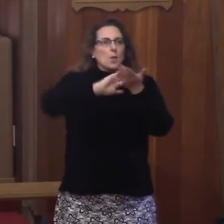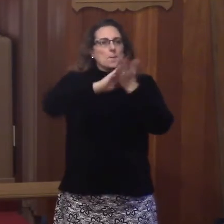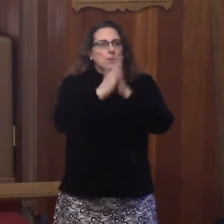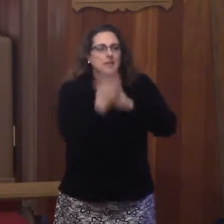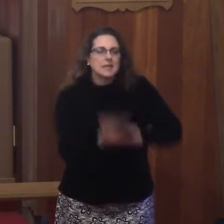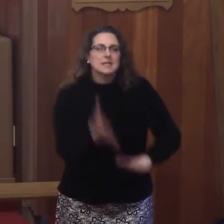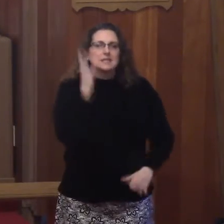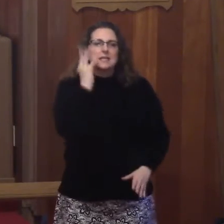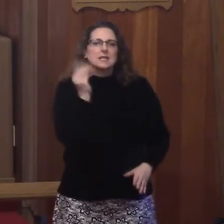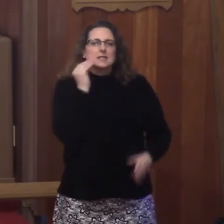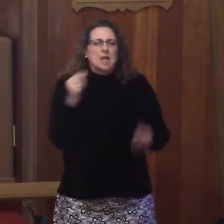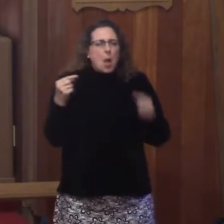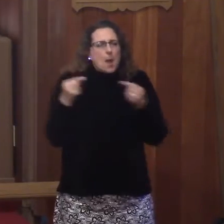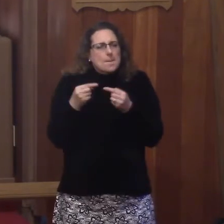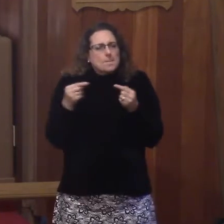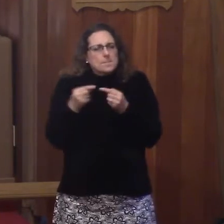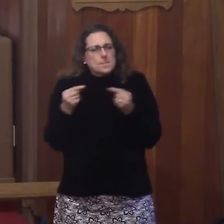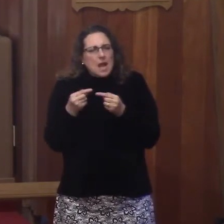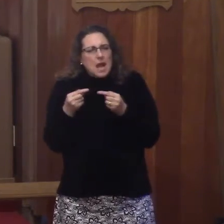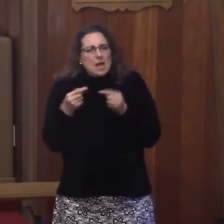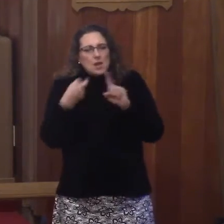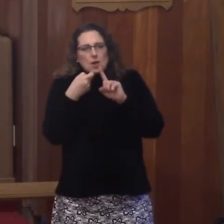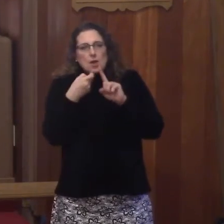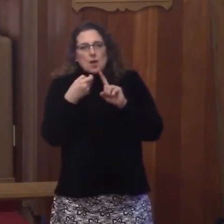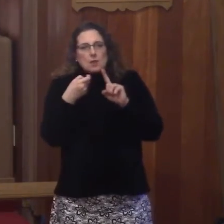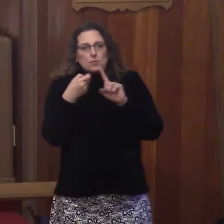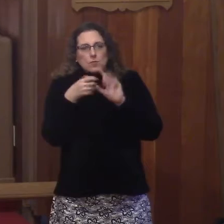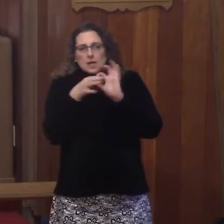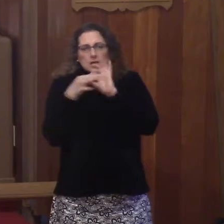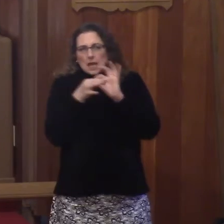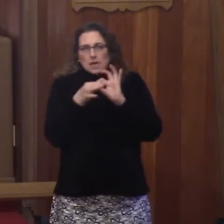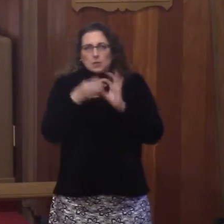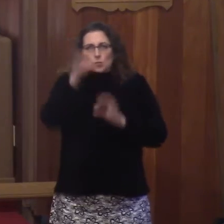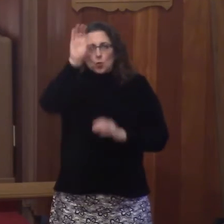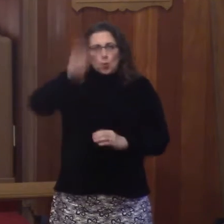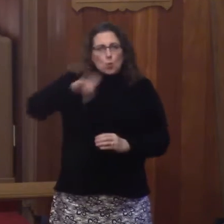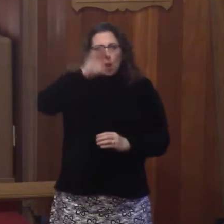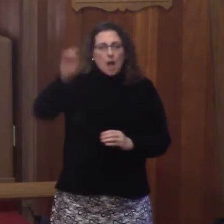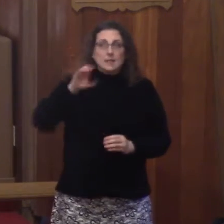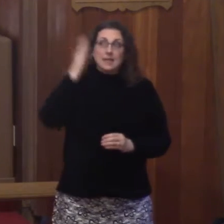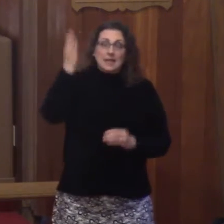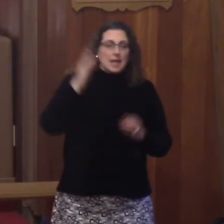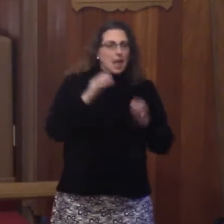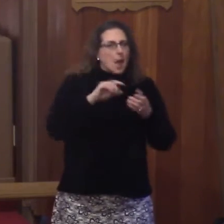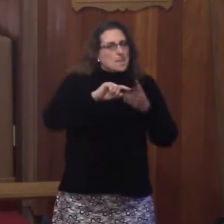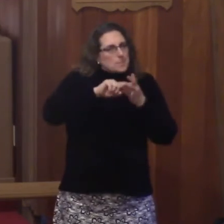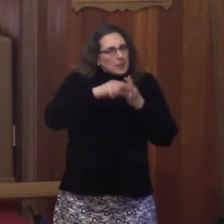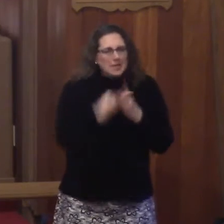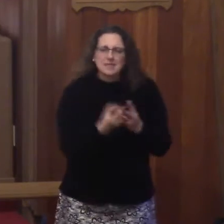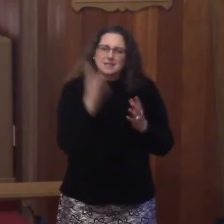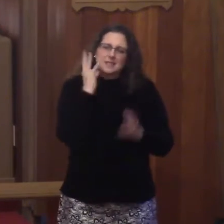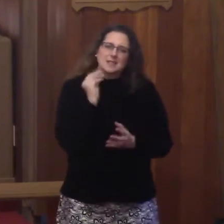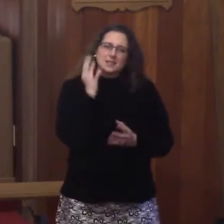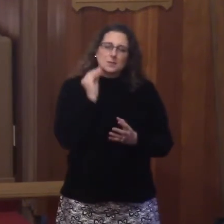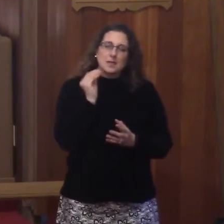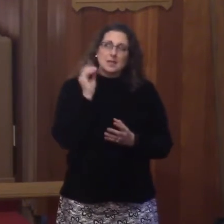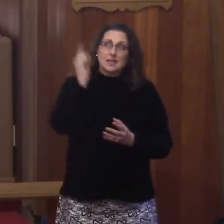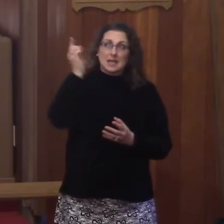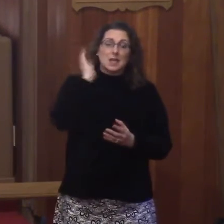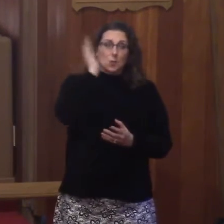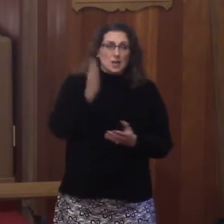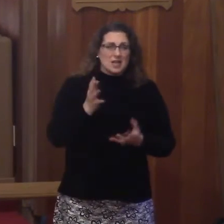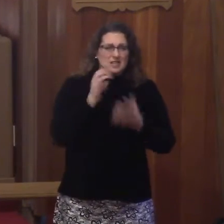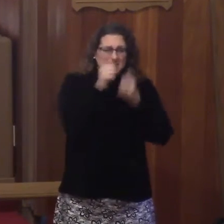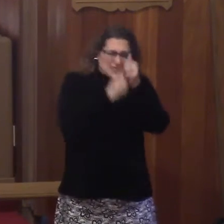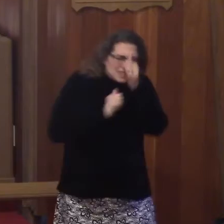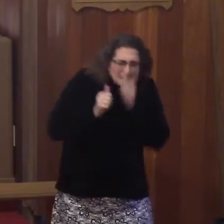experience the pain of God. He actually begins to experience the pain that he will suffer at